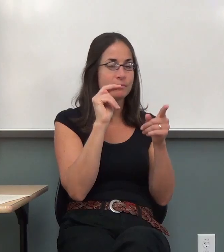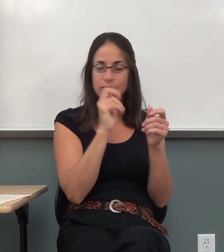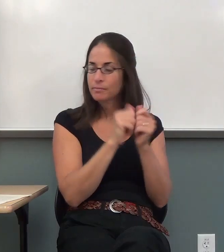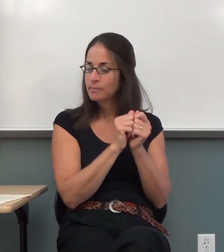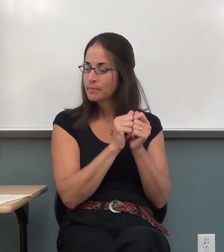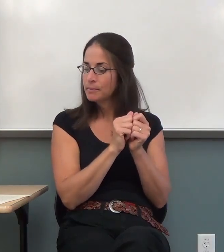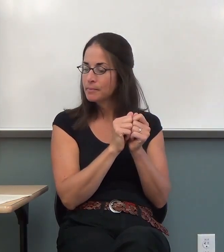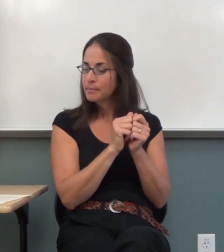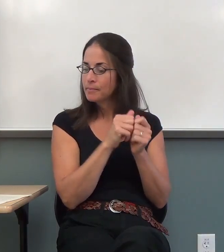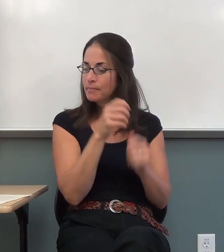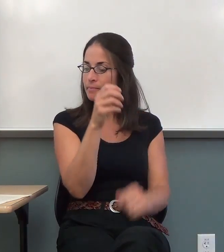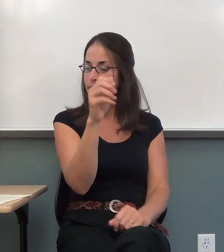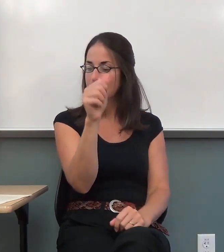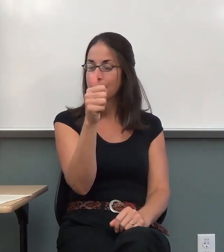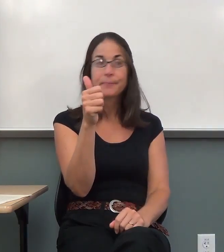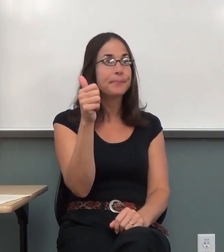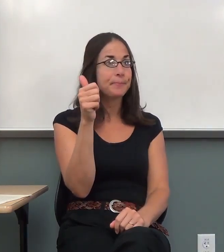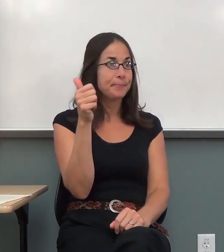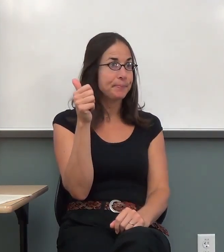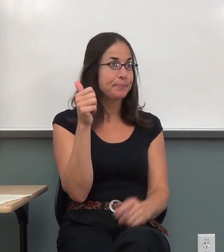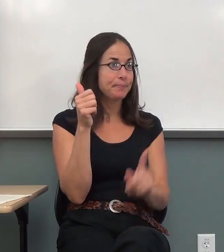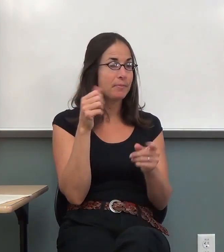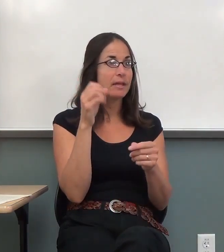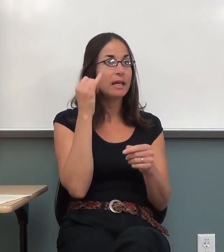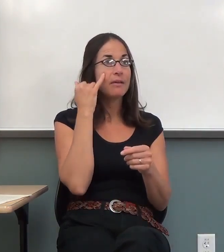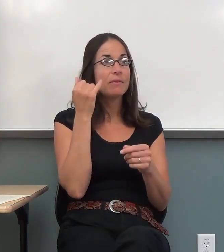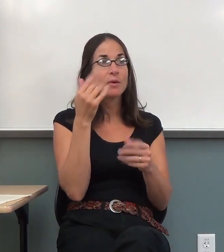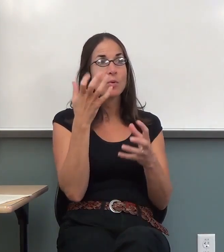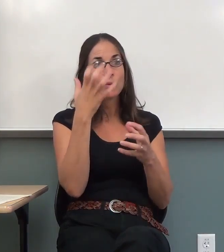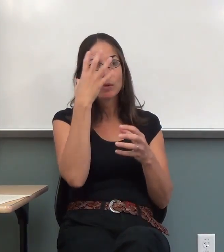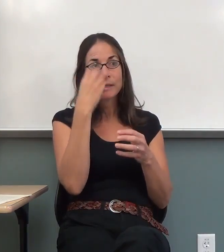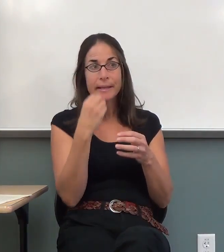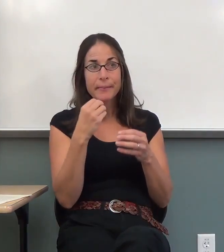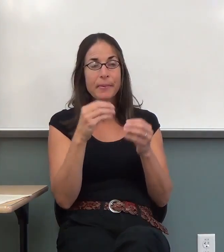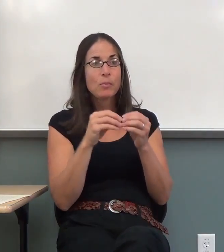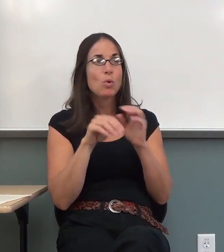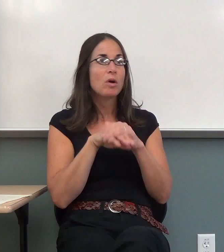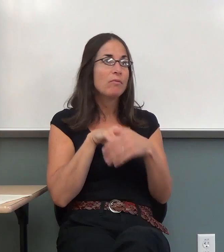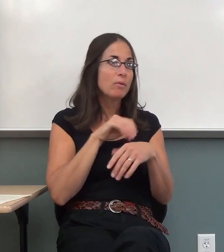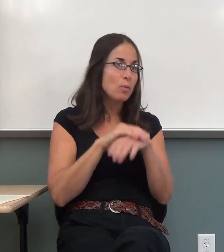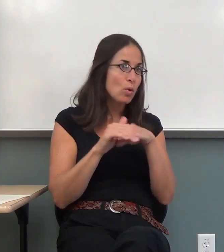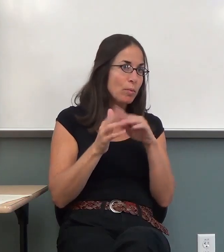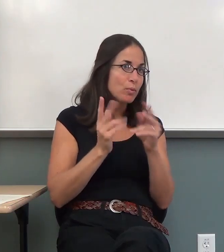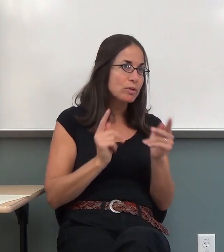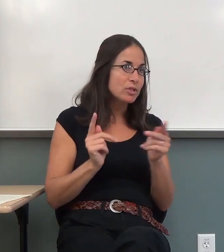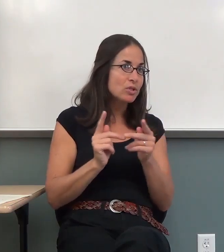Read it out loud, please. That they wanted to sleep in a more comfortable position.